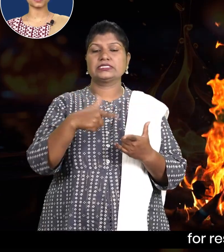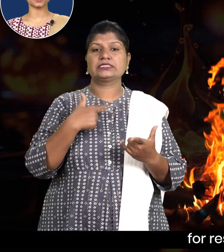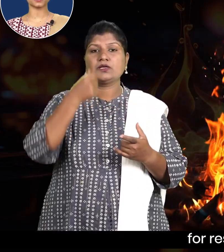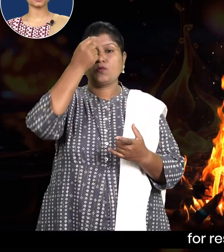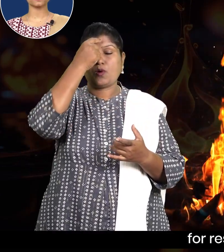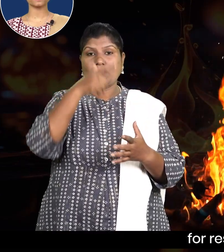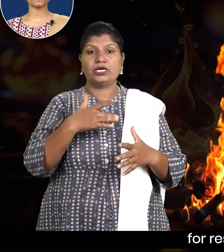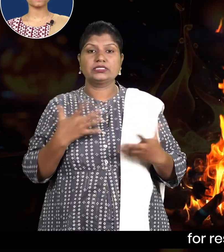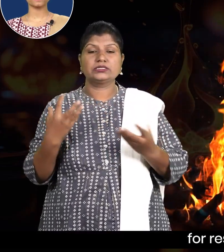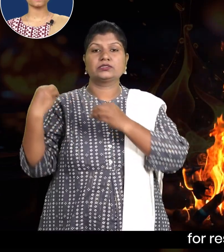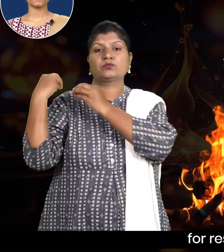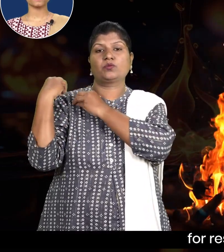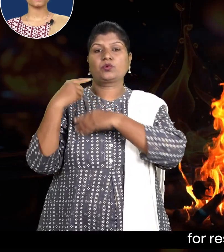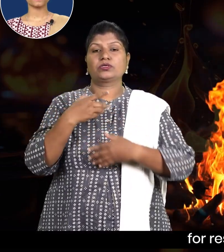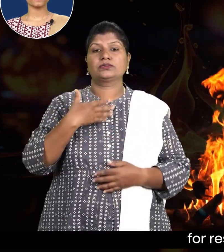respiratory disease.